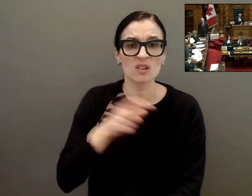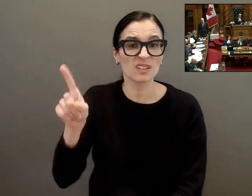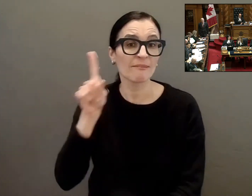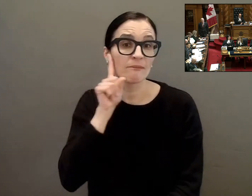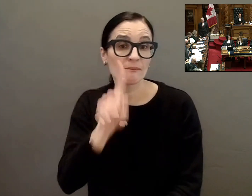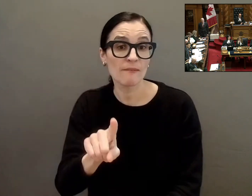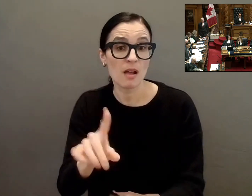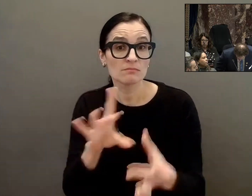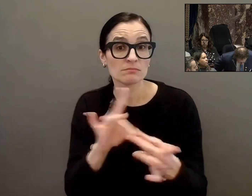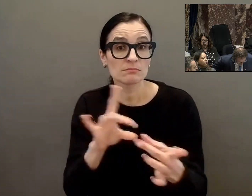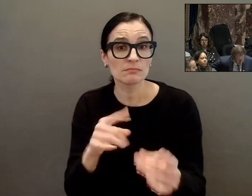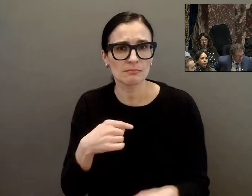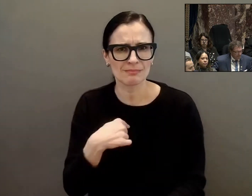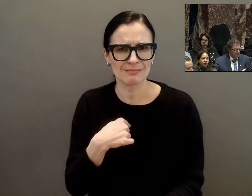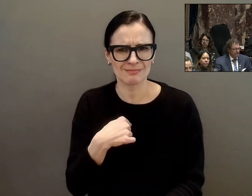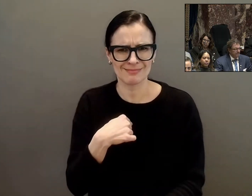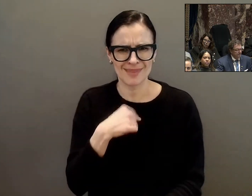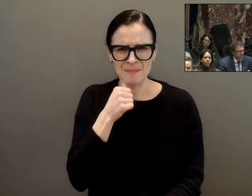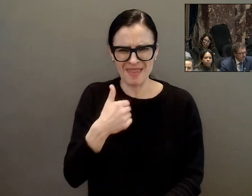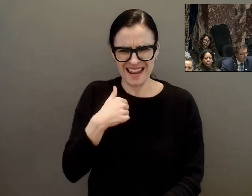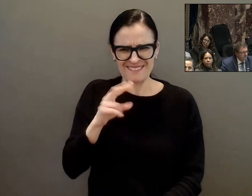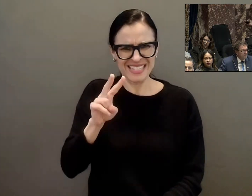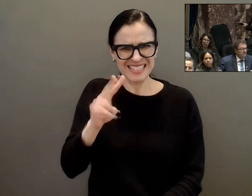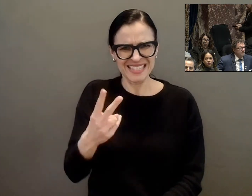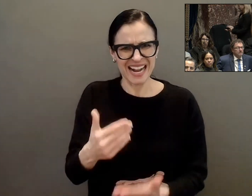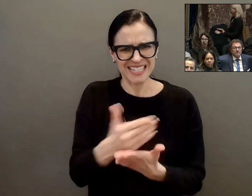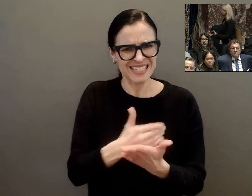like his apology, please, made public.